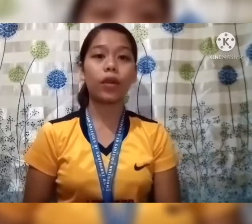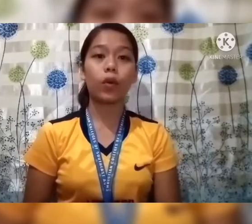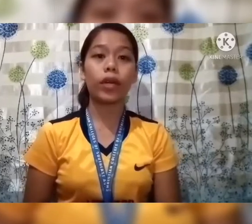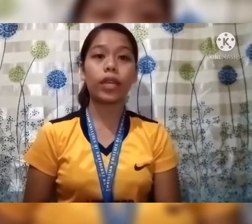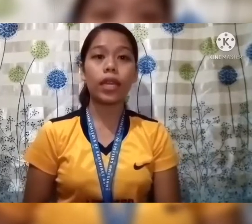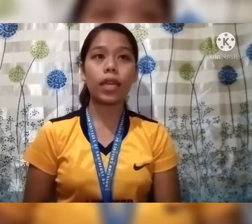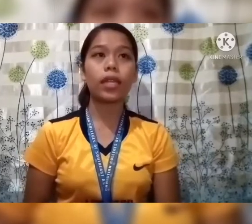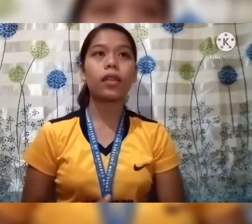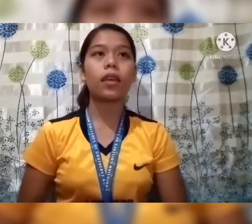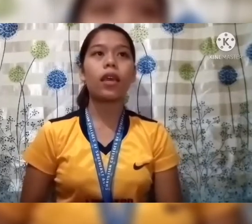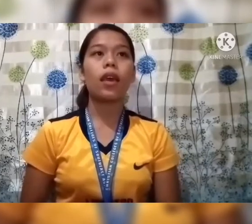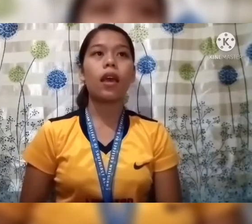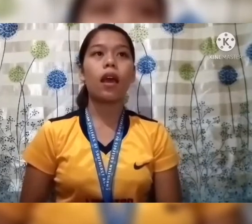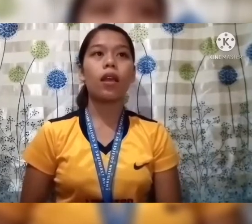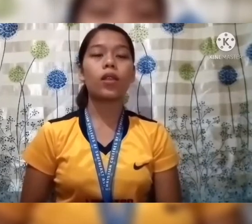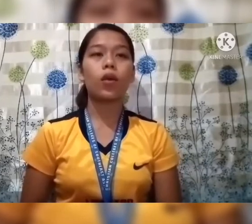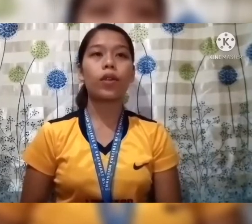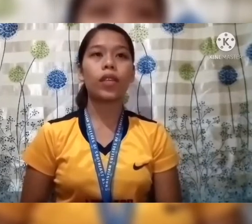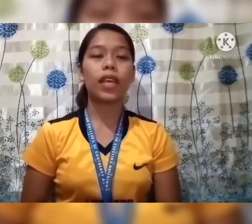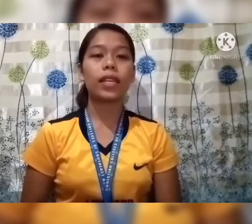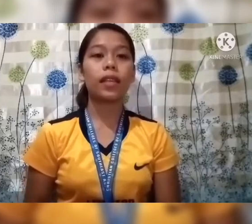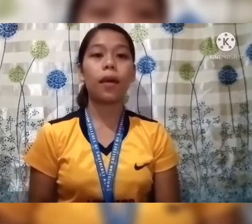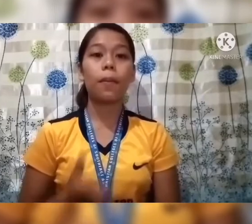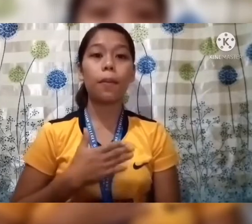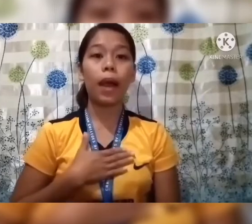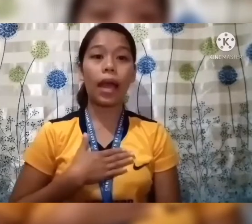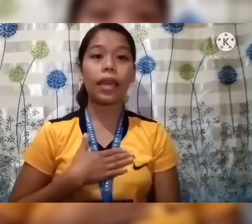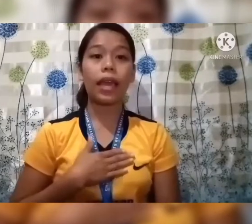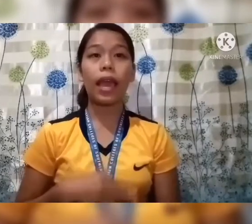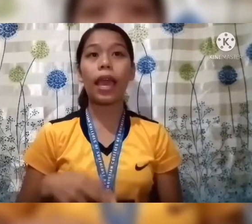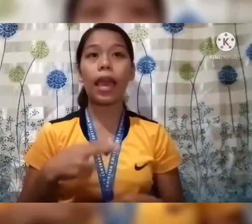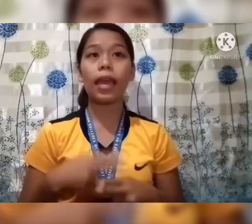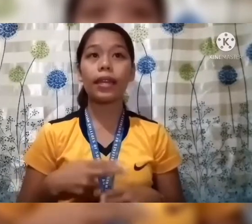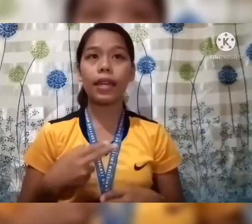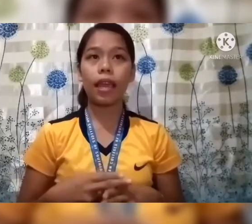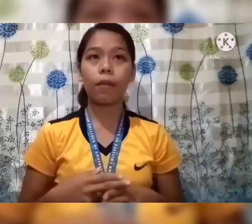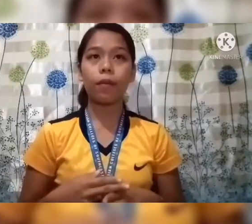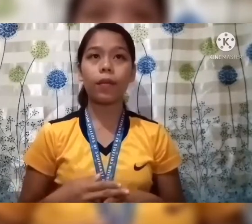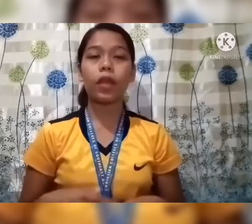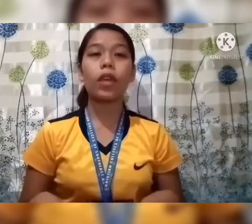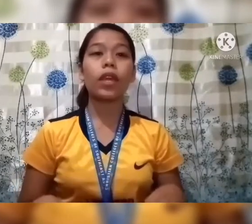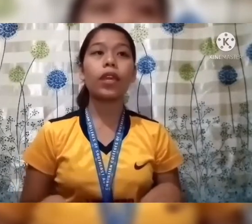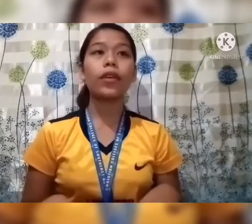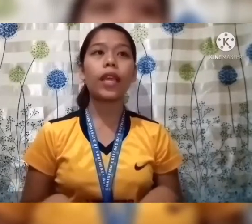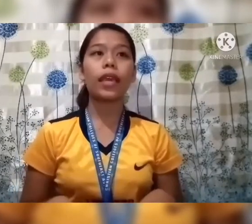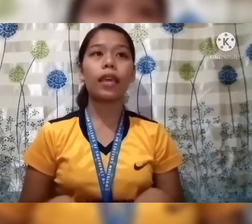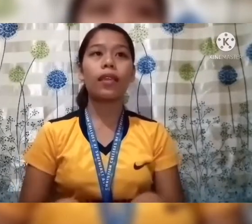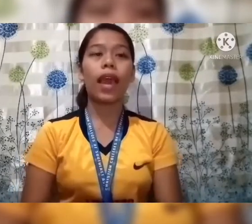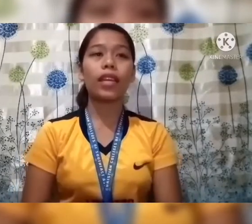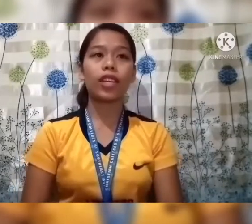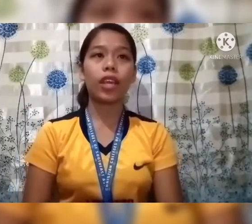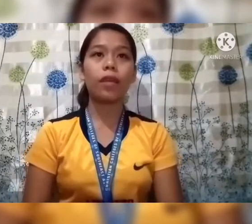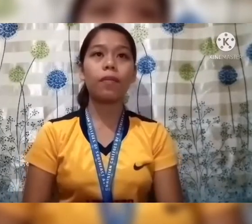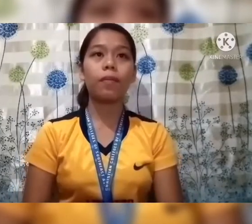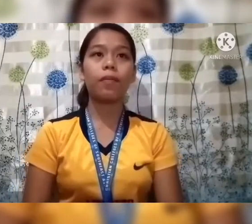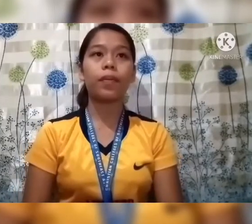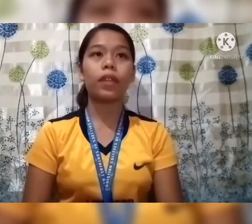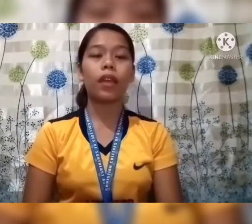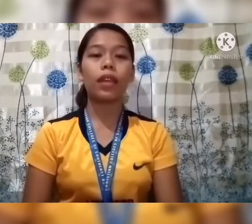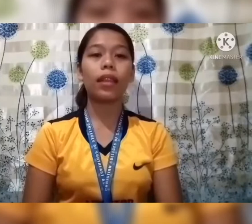word is, so it's just my and name. You're taking the hand shape at